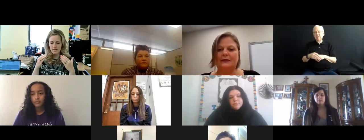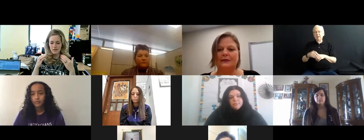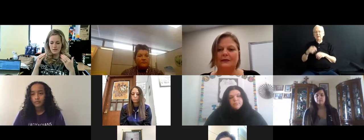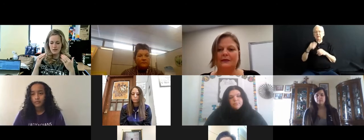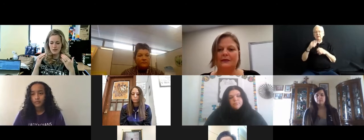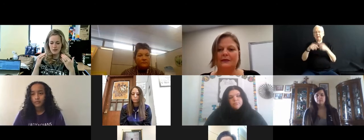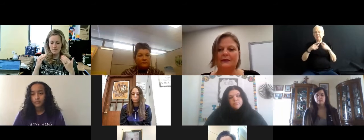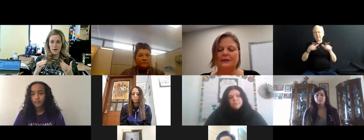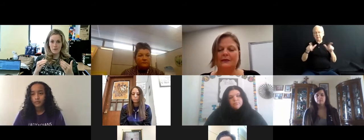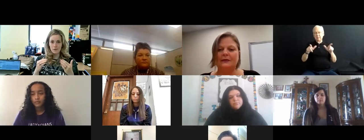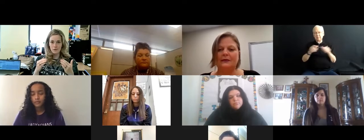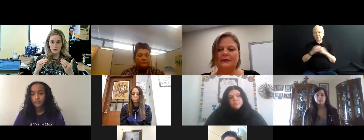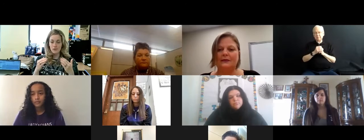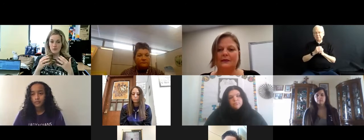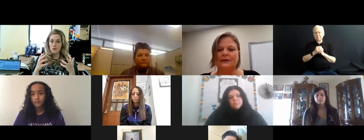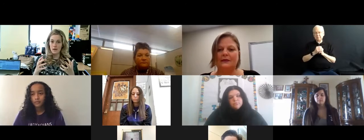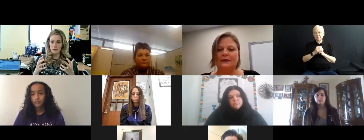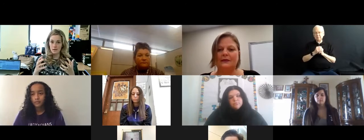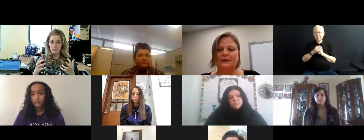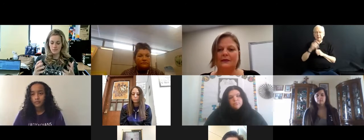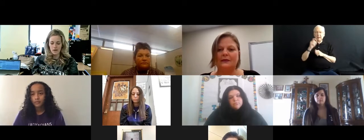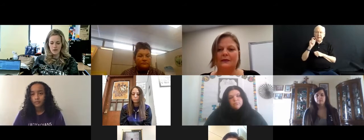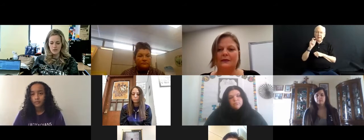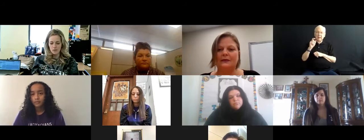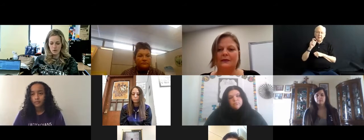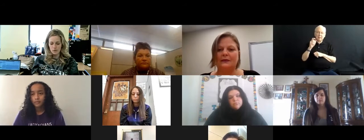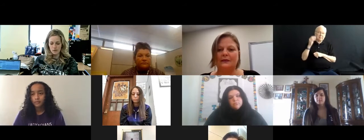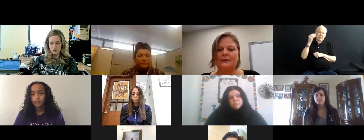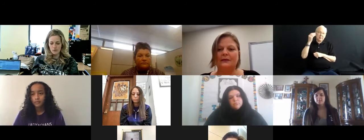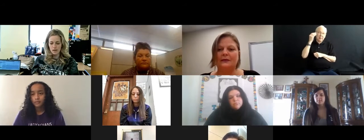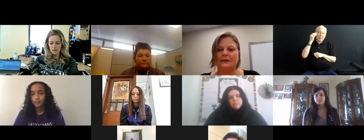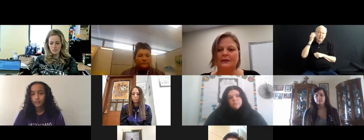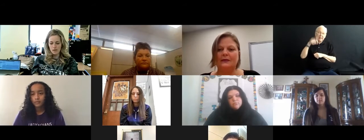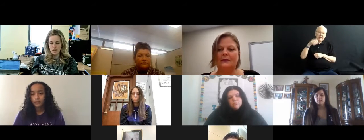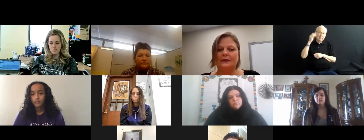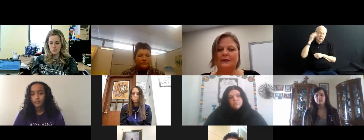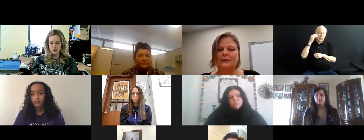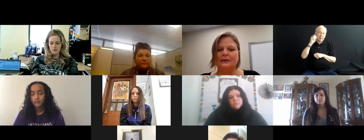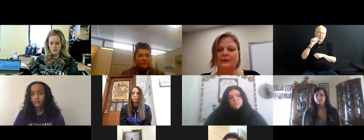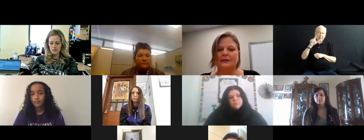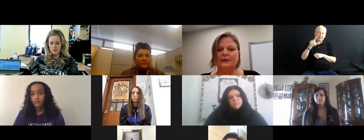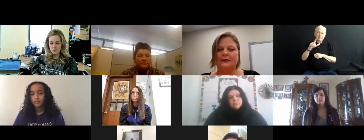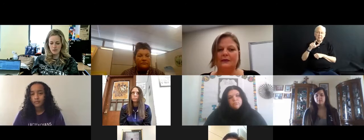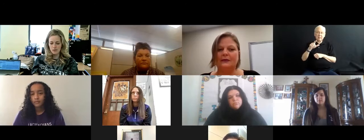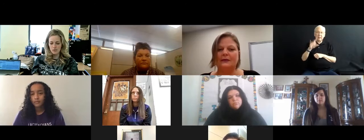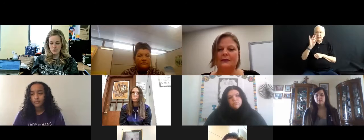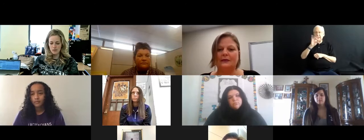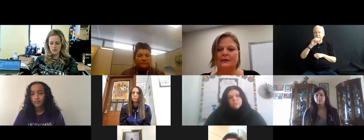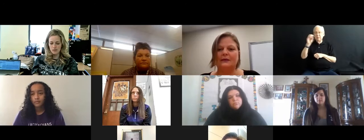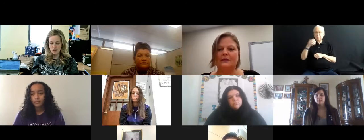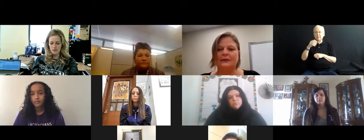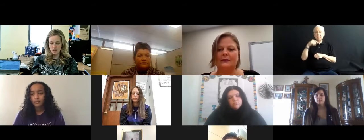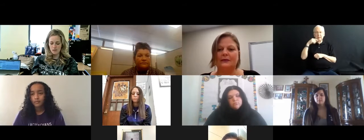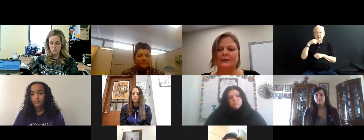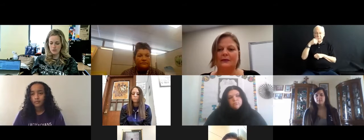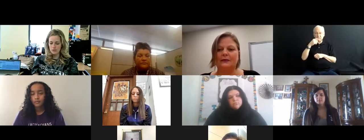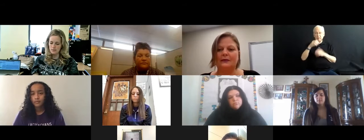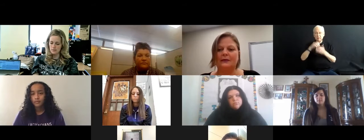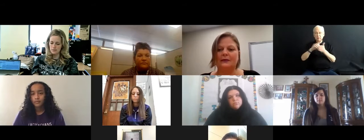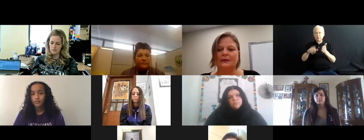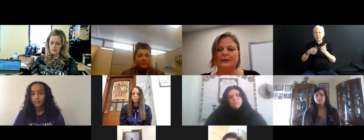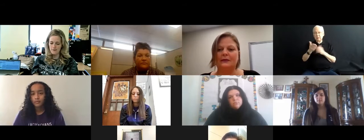know you have to know ASL to go there. So they admit 8% hearing students and